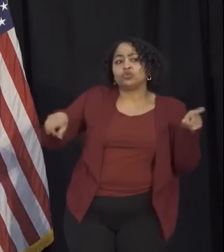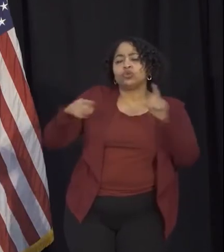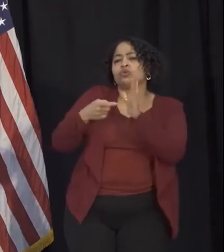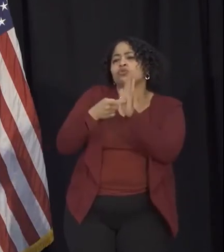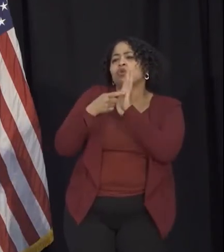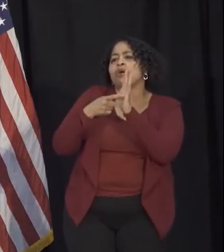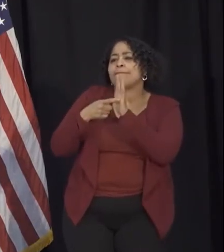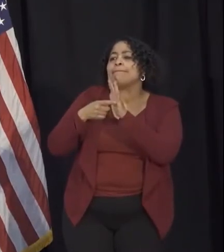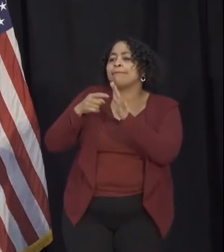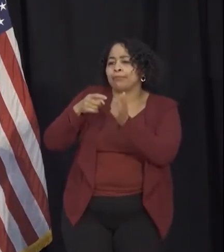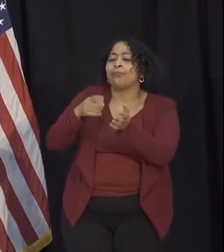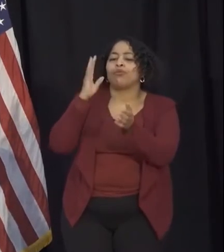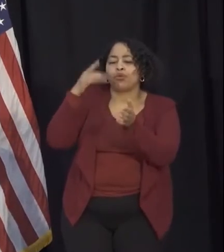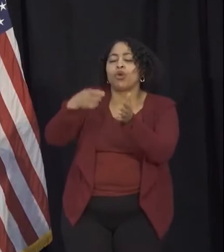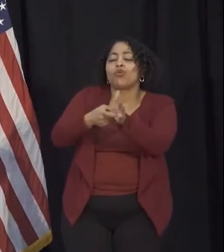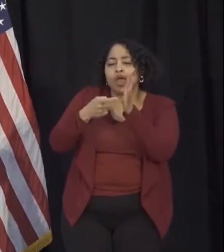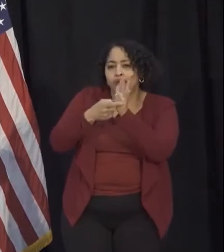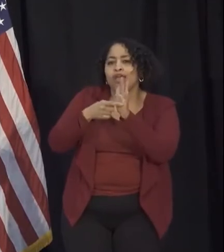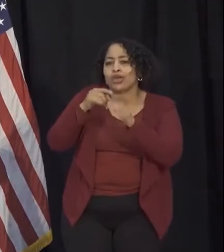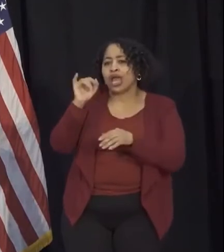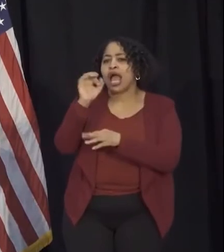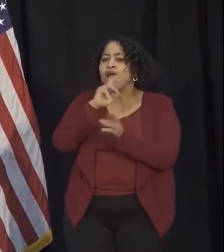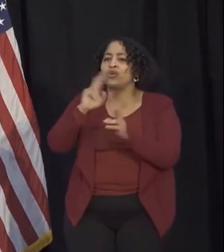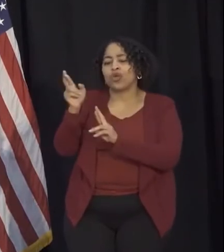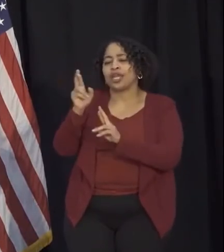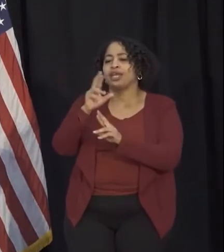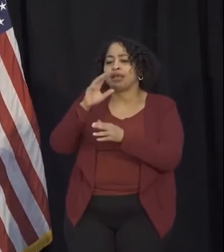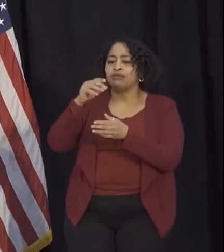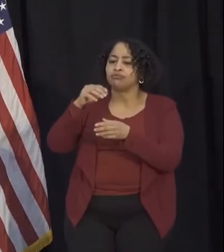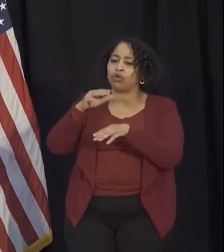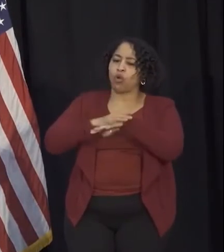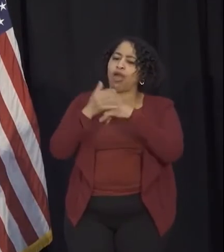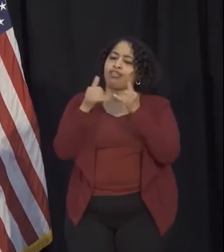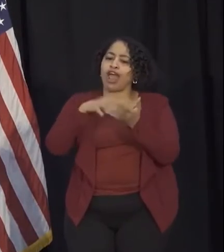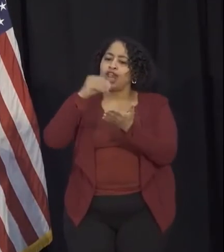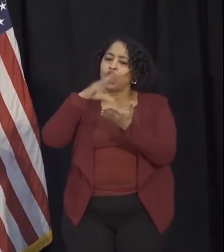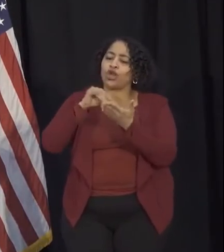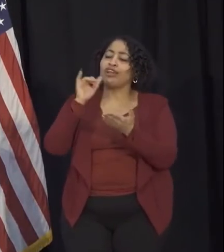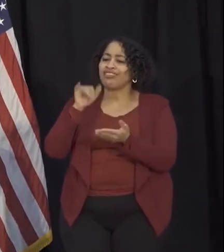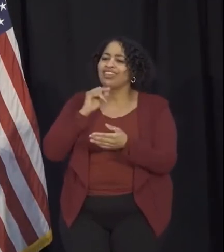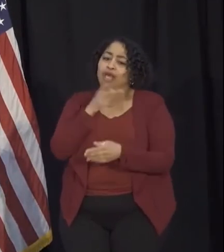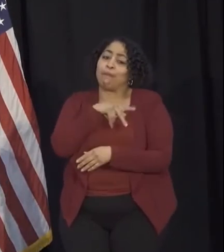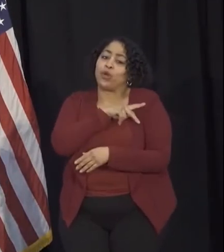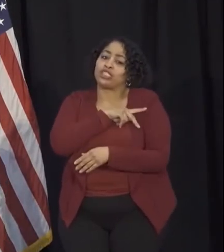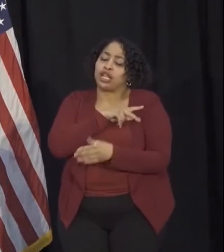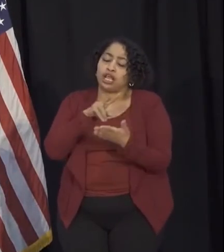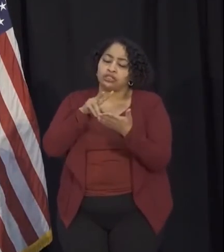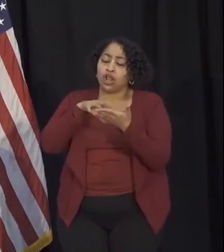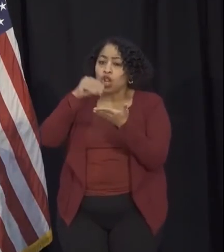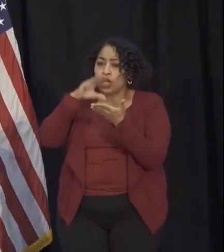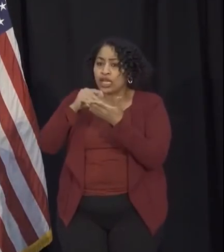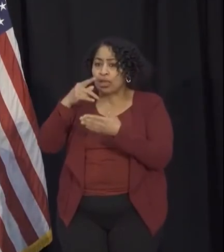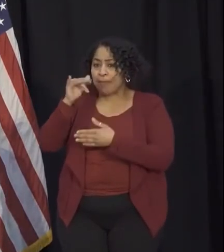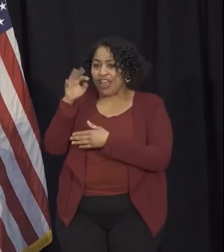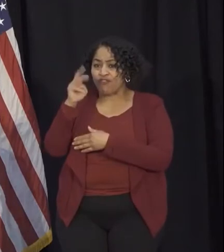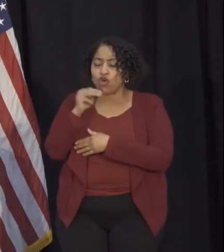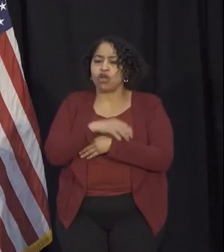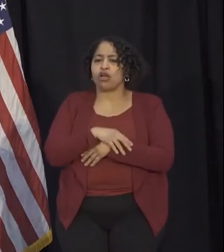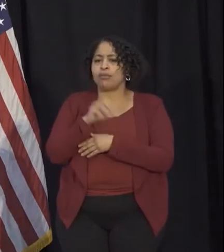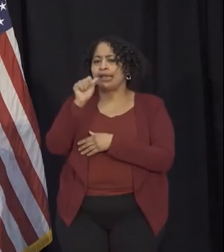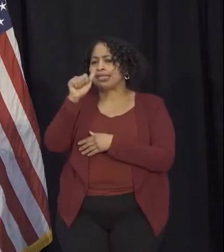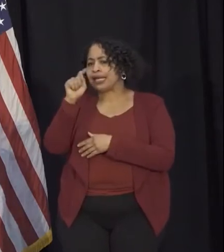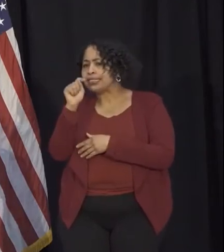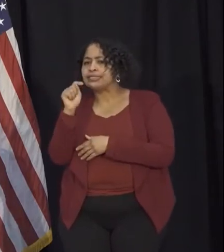requiring mandatory online learning with iReady, which is a reading and math personalized learning platform, SAT